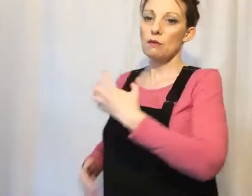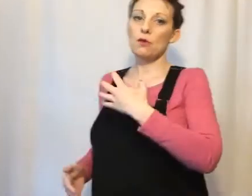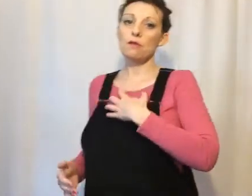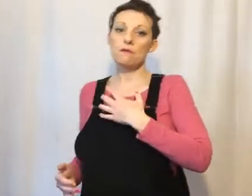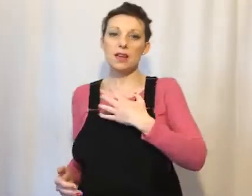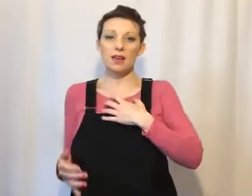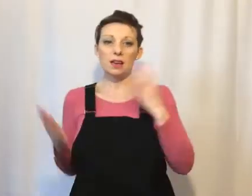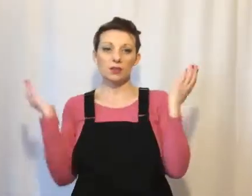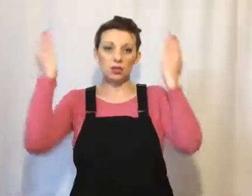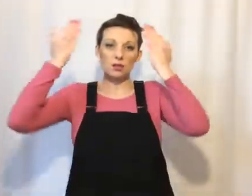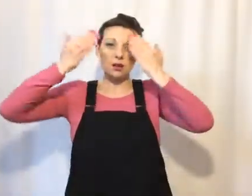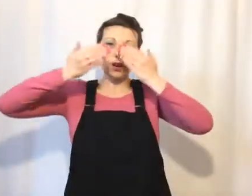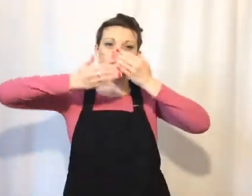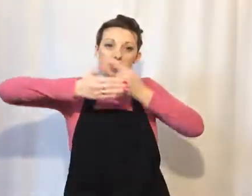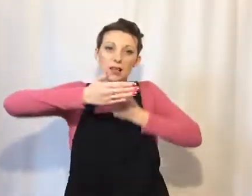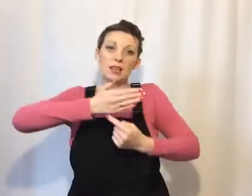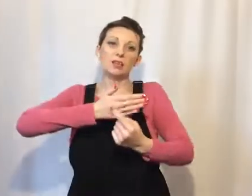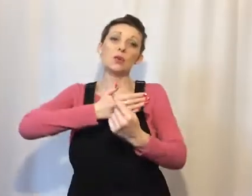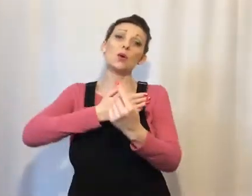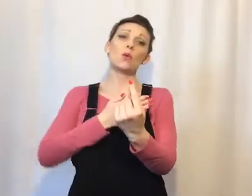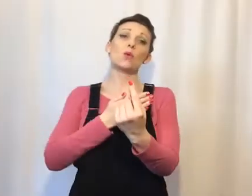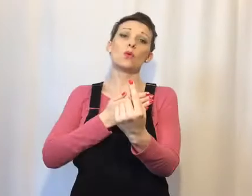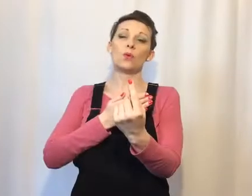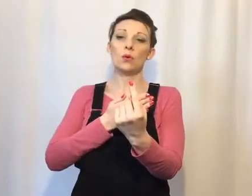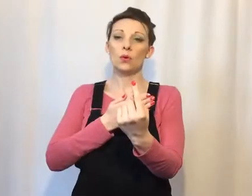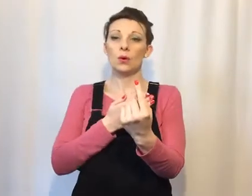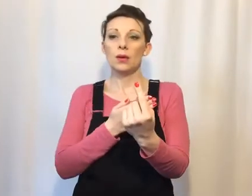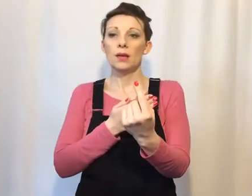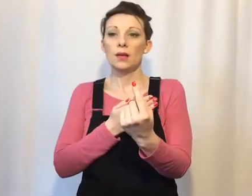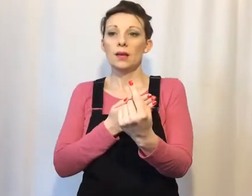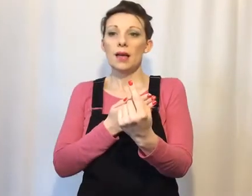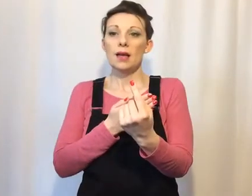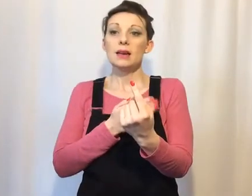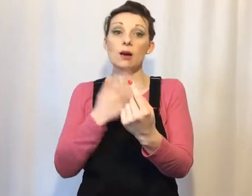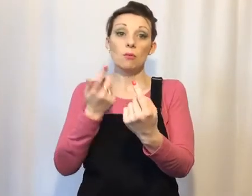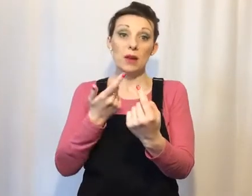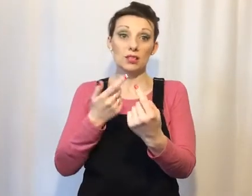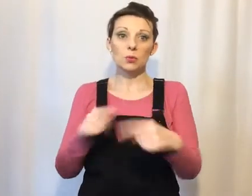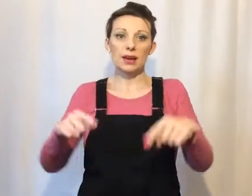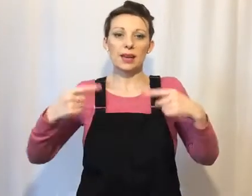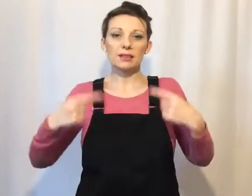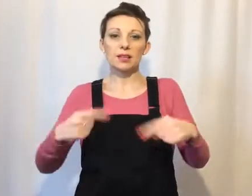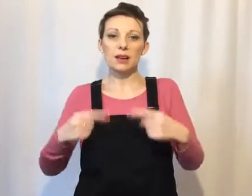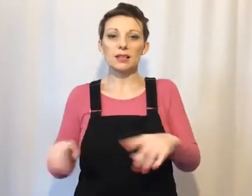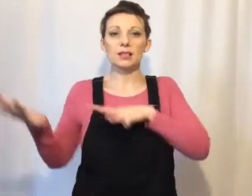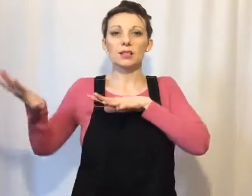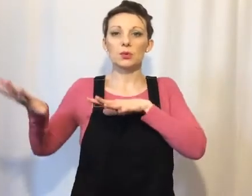For fear, tonight is all. Now let's sway again. So let's